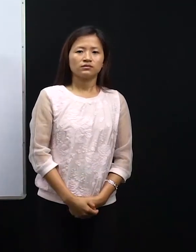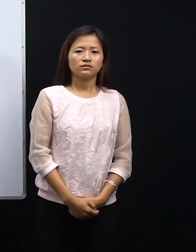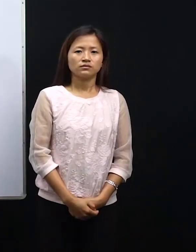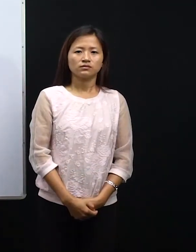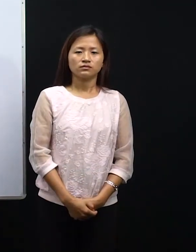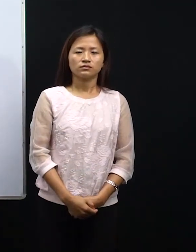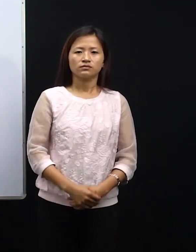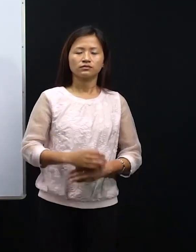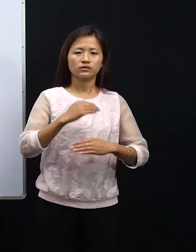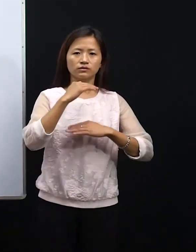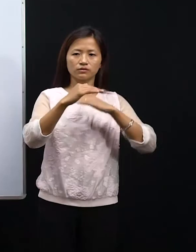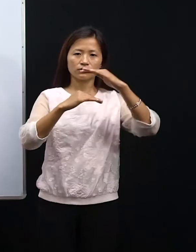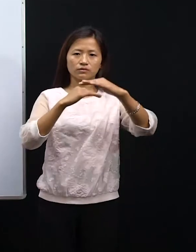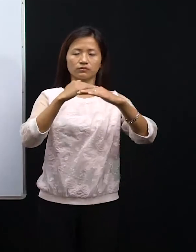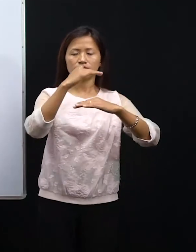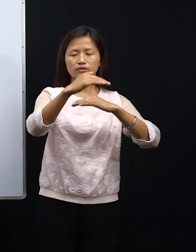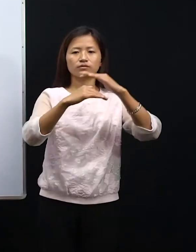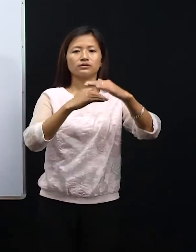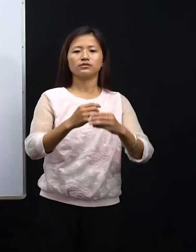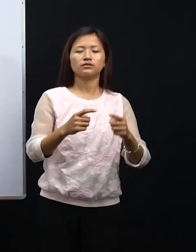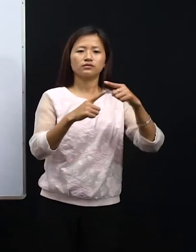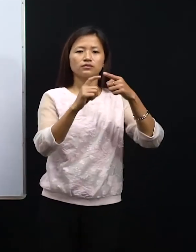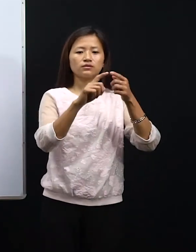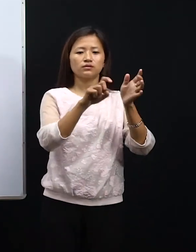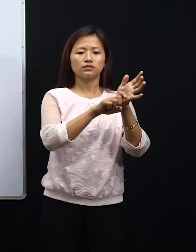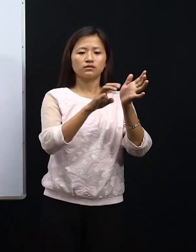is arrange the terms. So let's look at